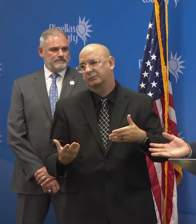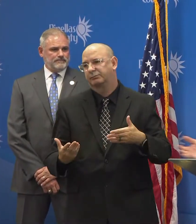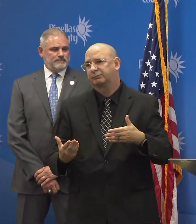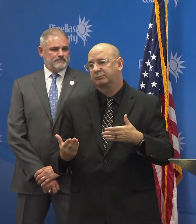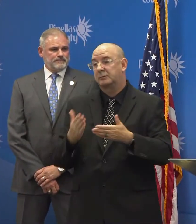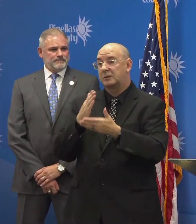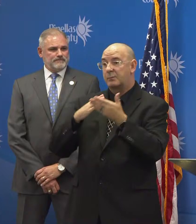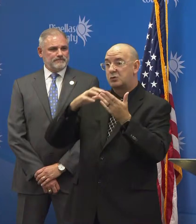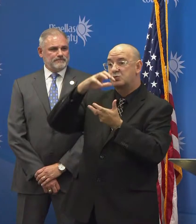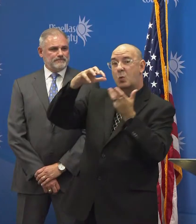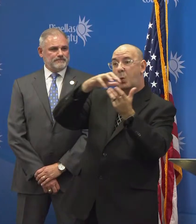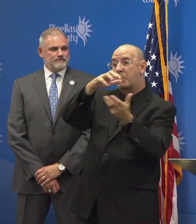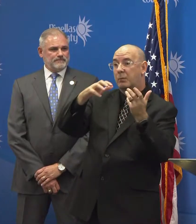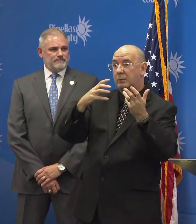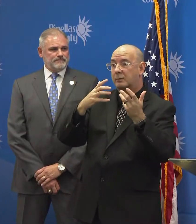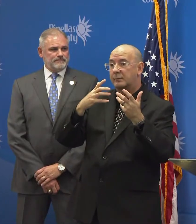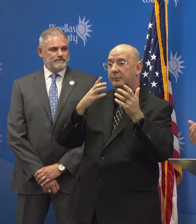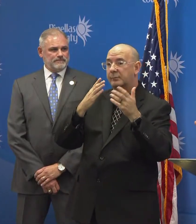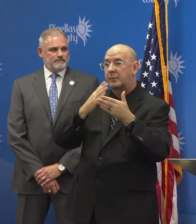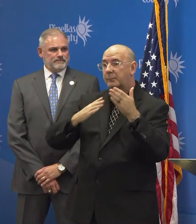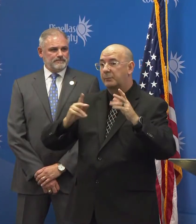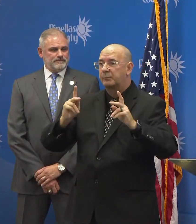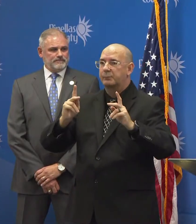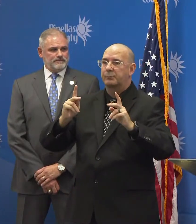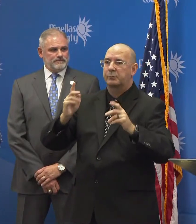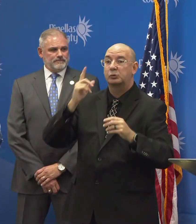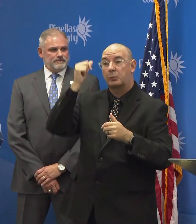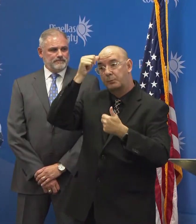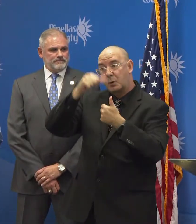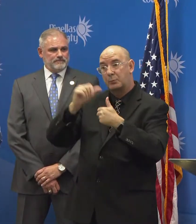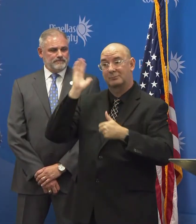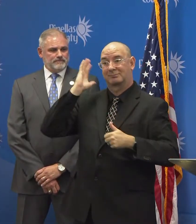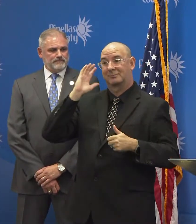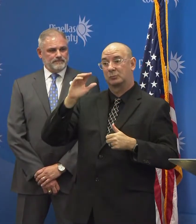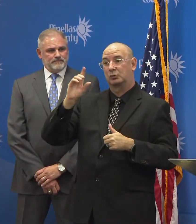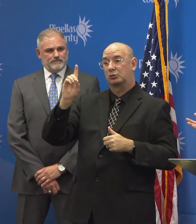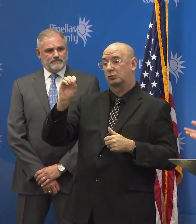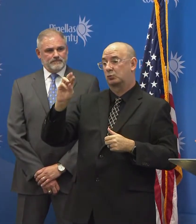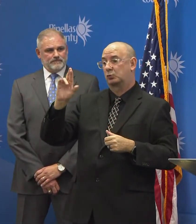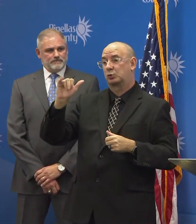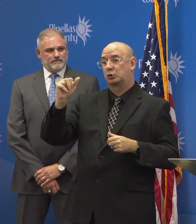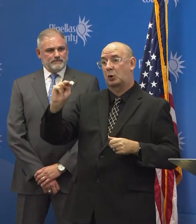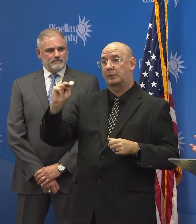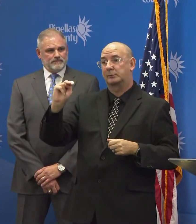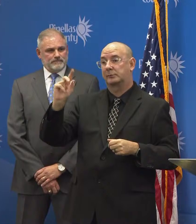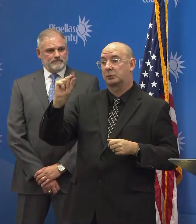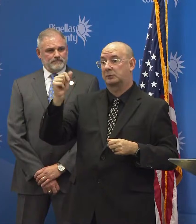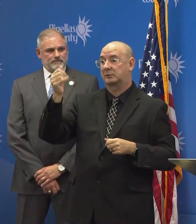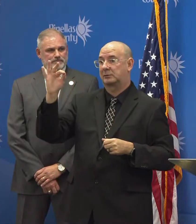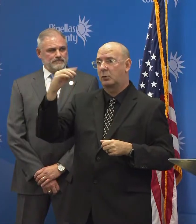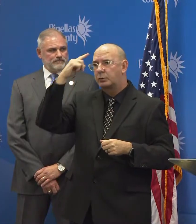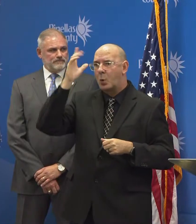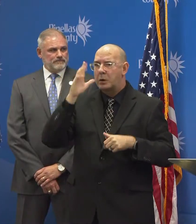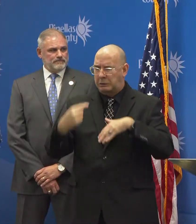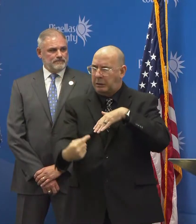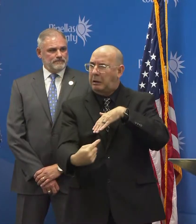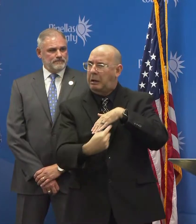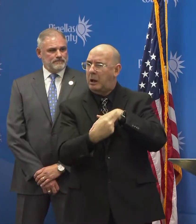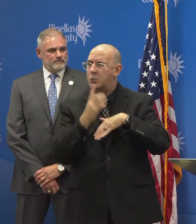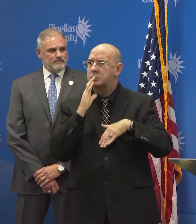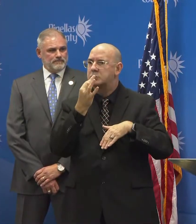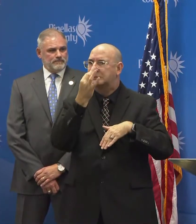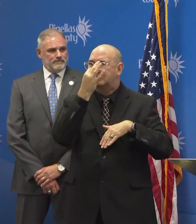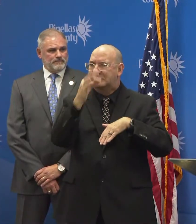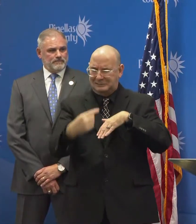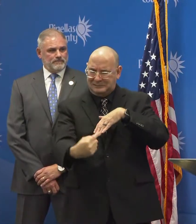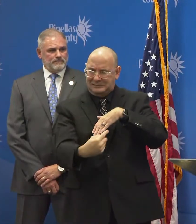ready, like with Dorian in 2019. They were projecting a direct hit on the east coast of Florida, and it turned, and that's a good thing. But